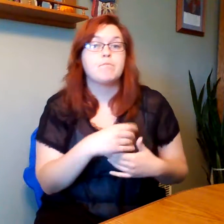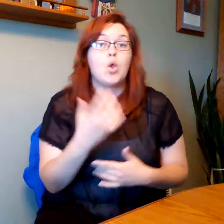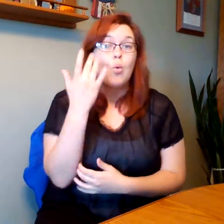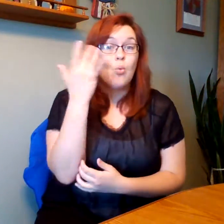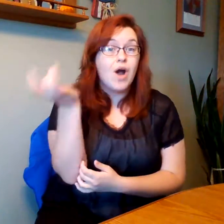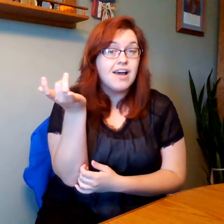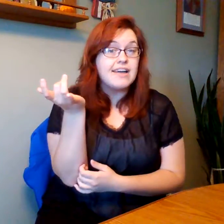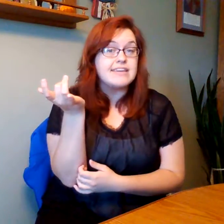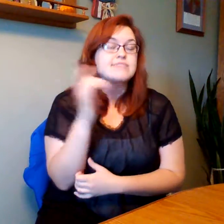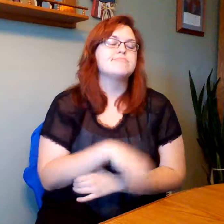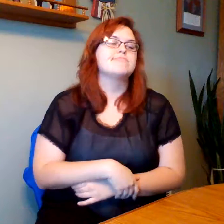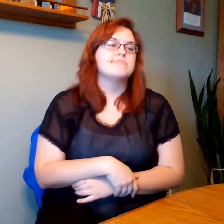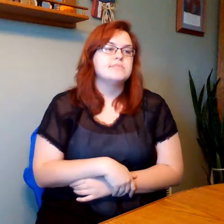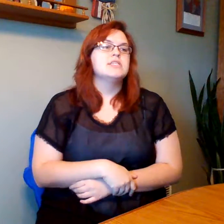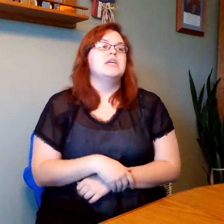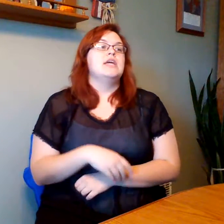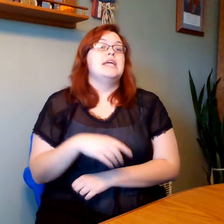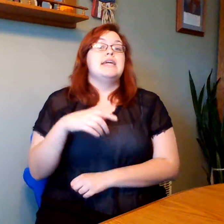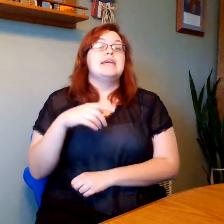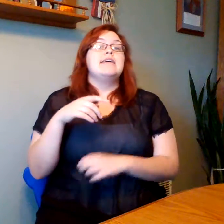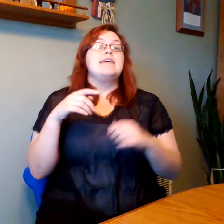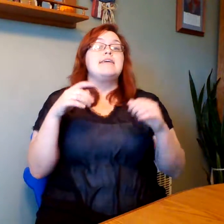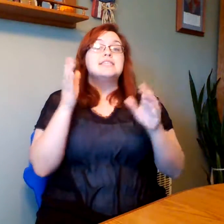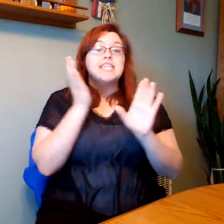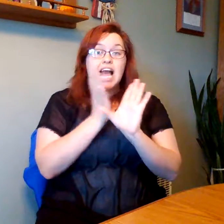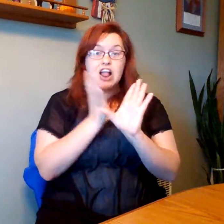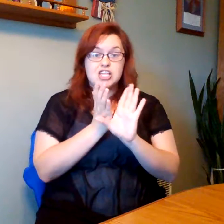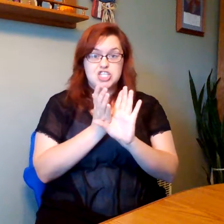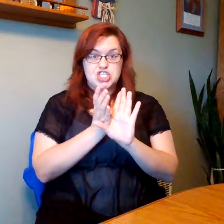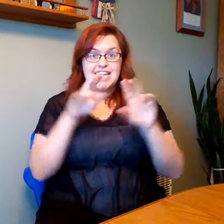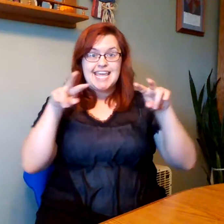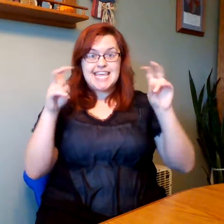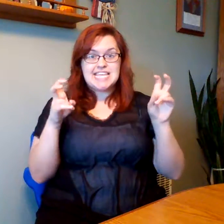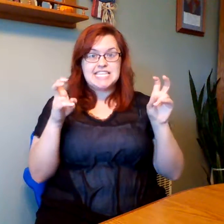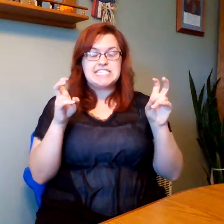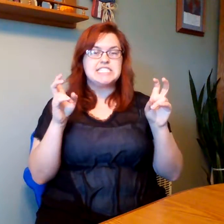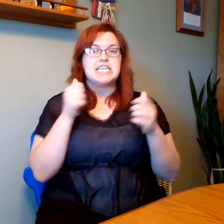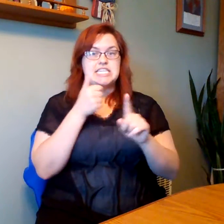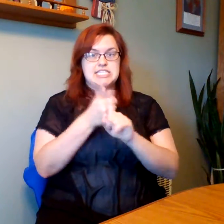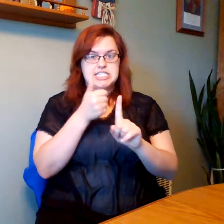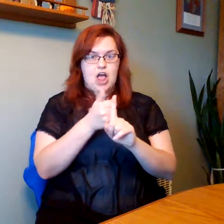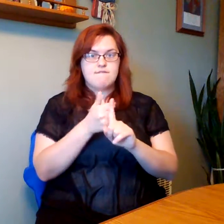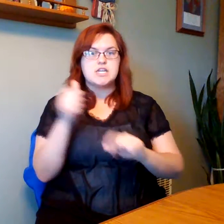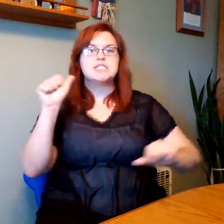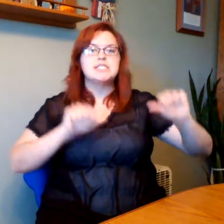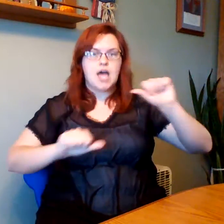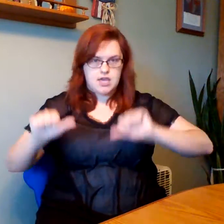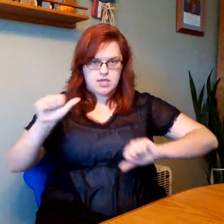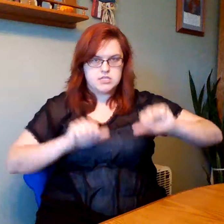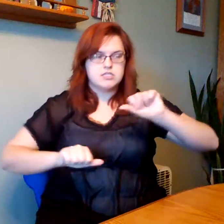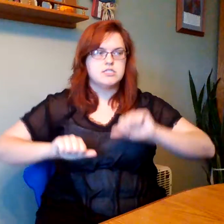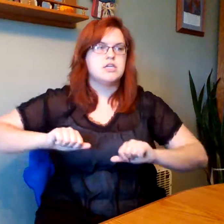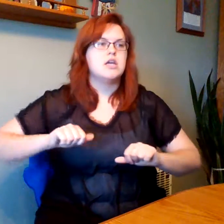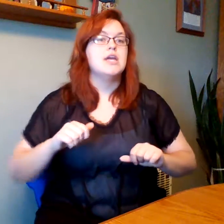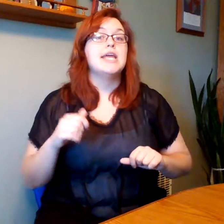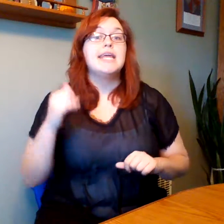science. If you were taking a course in physics or chemistry or biology, there would be a laboratory section attached to that course that would give you a chance to